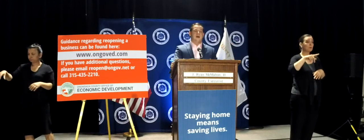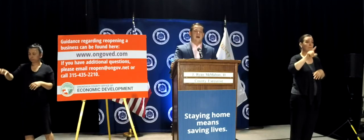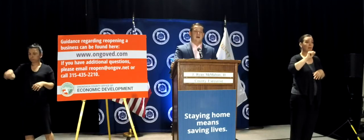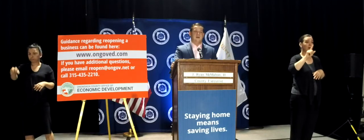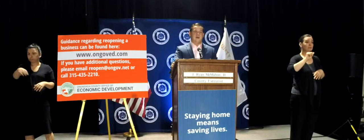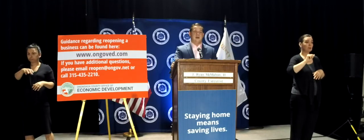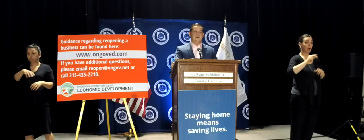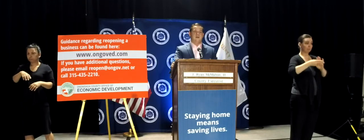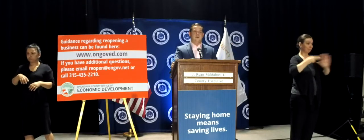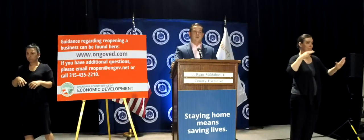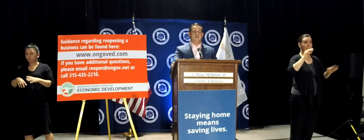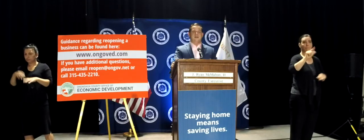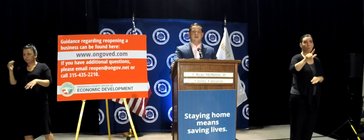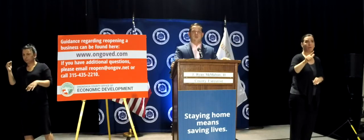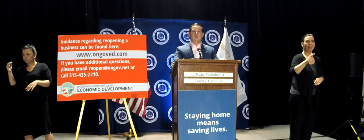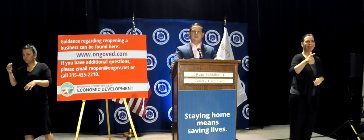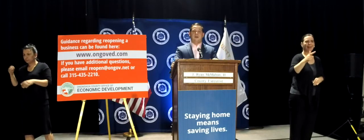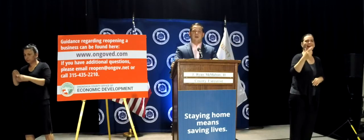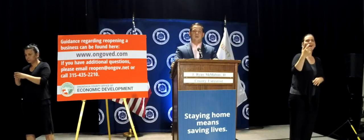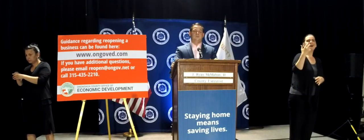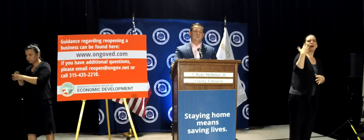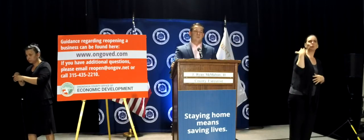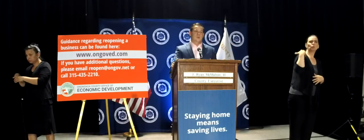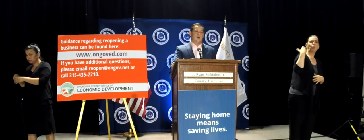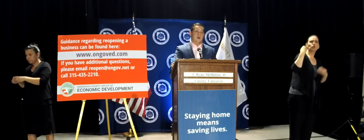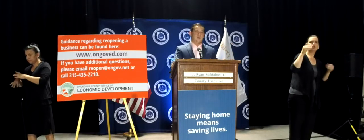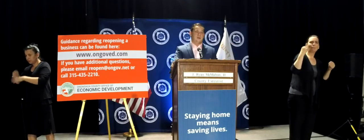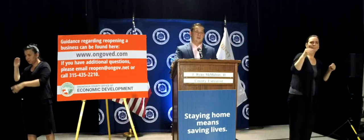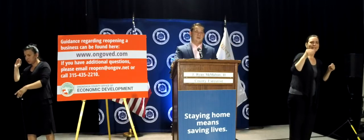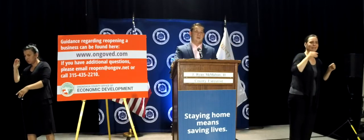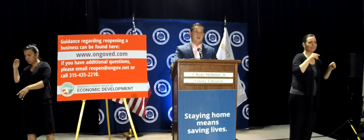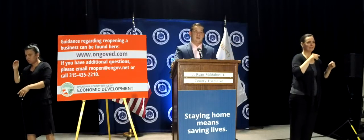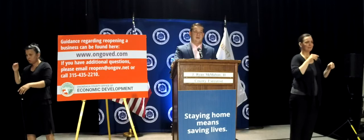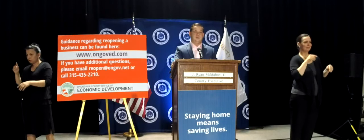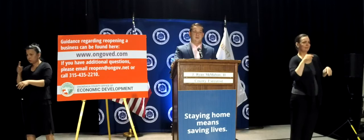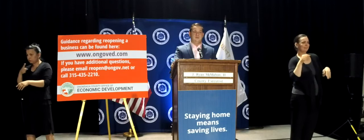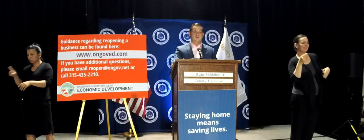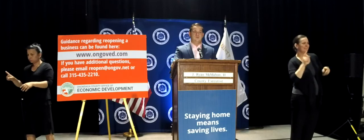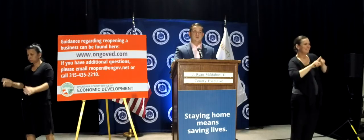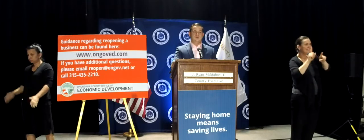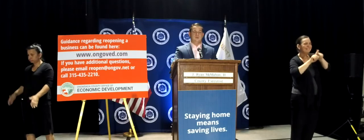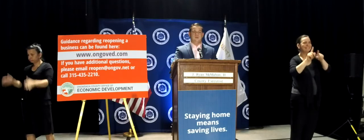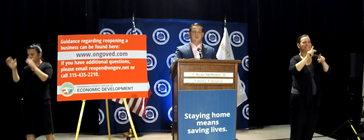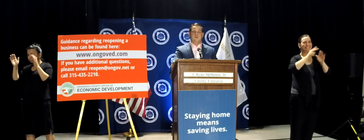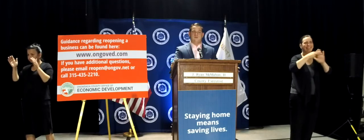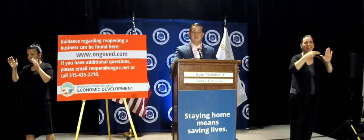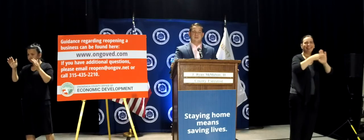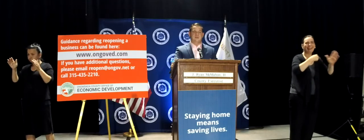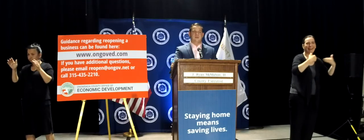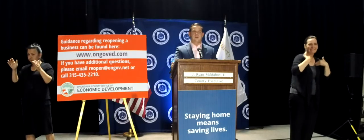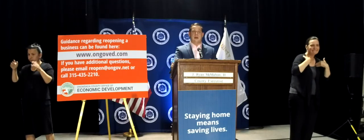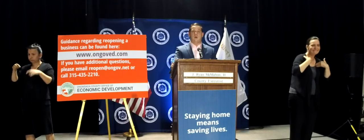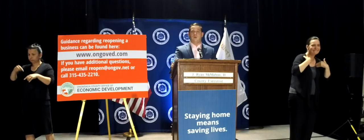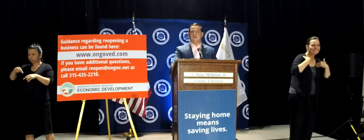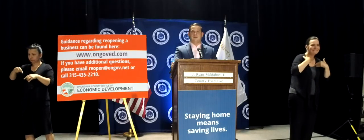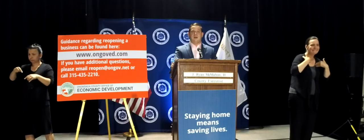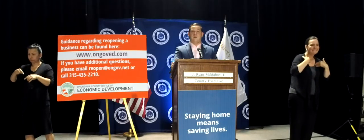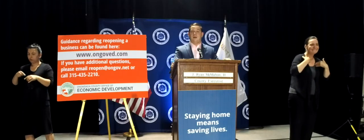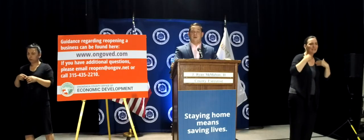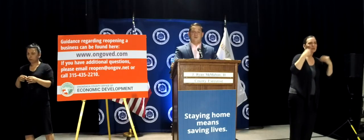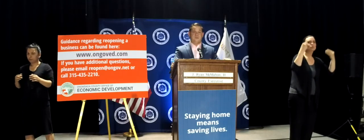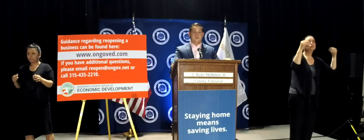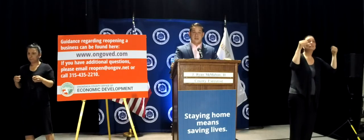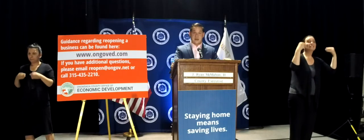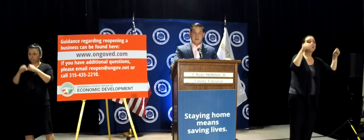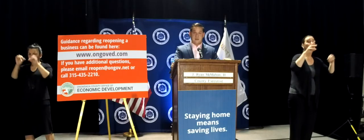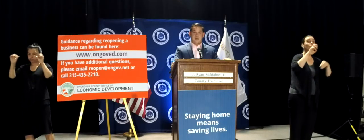that, again, retail is retail, and if Destiny, that owner wants to say, I